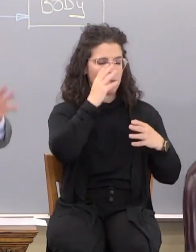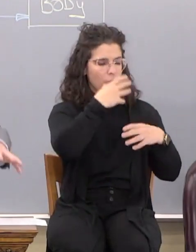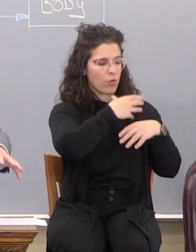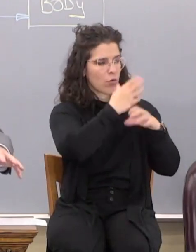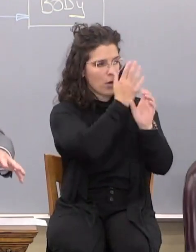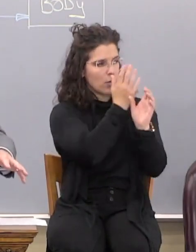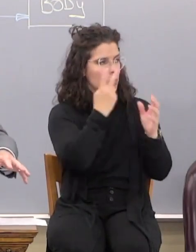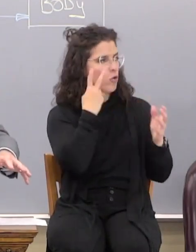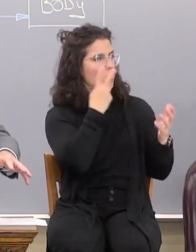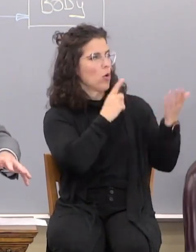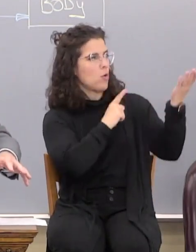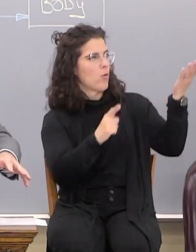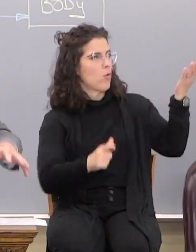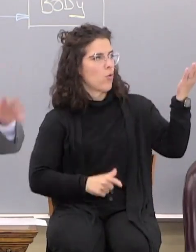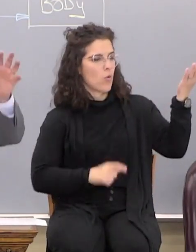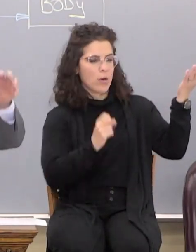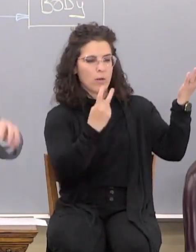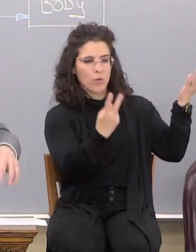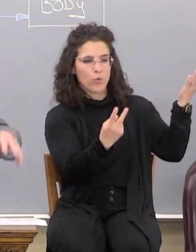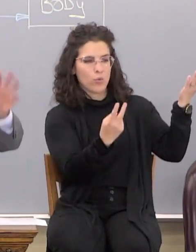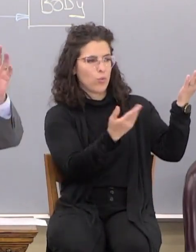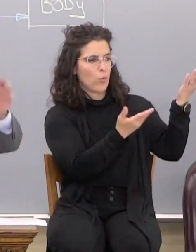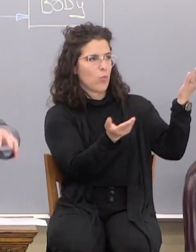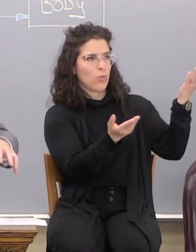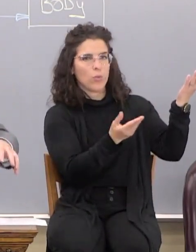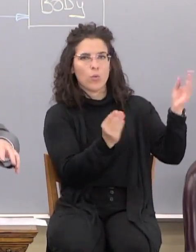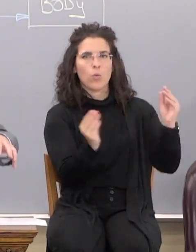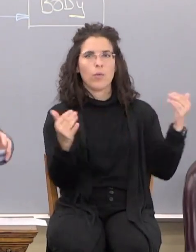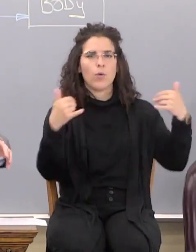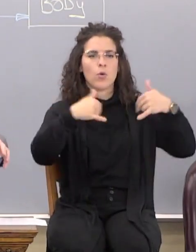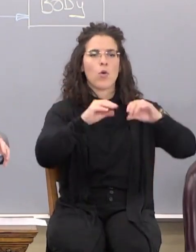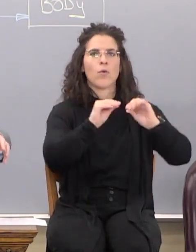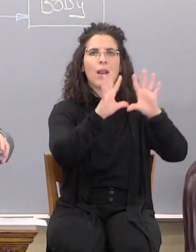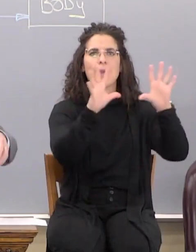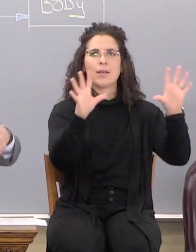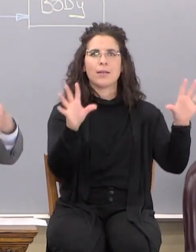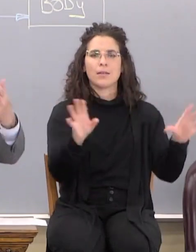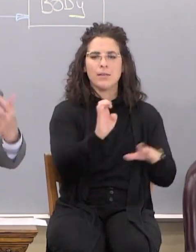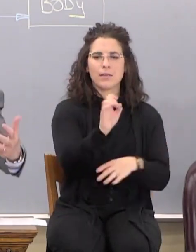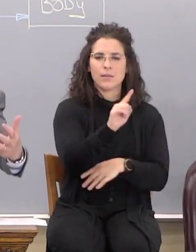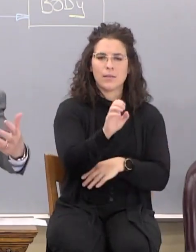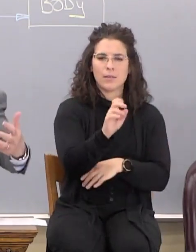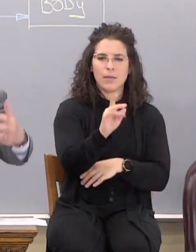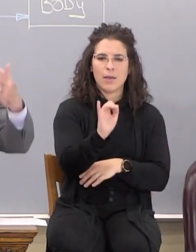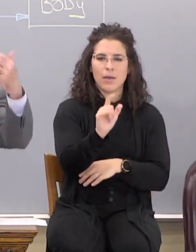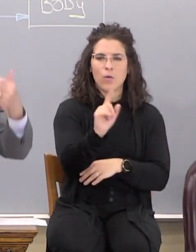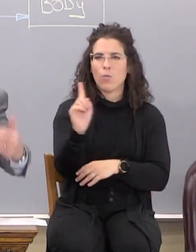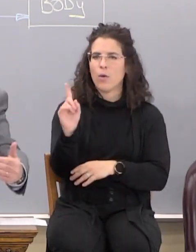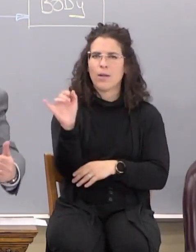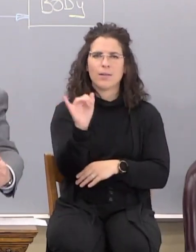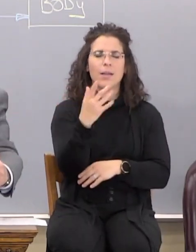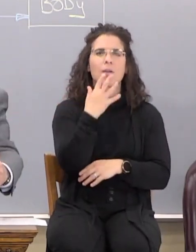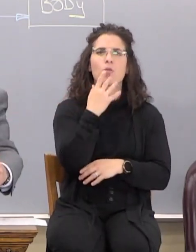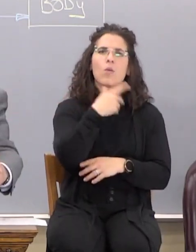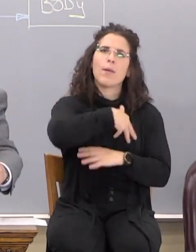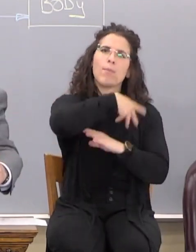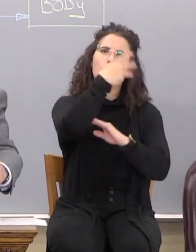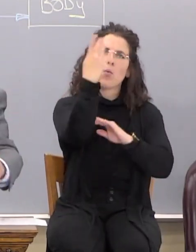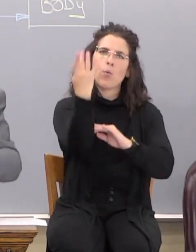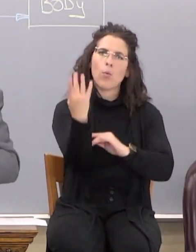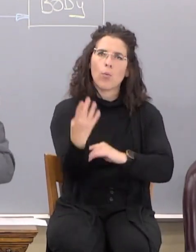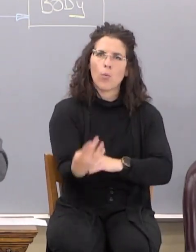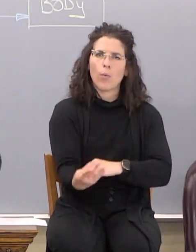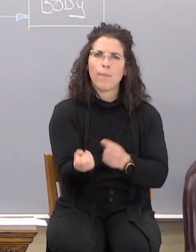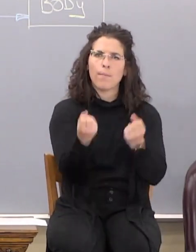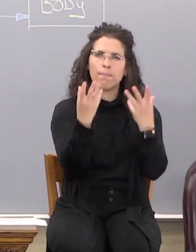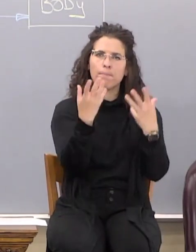his light, in the covered with light. And the light, Ezekiel 1, is like a rainbow, the many colors. And